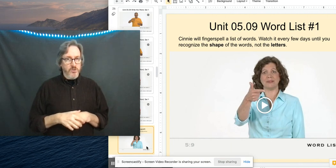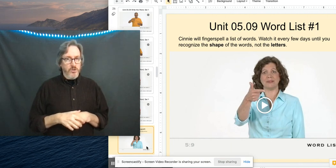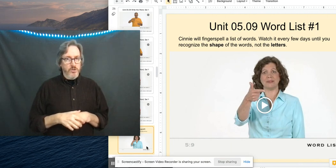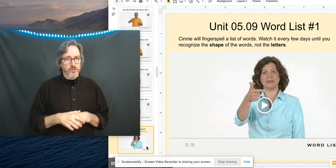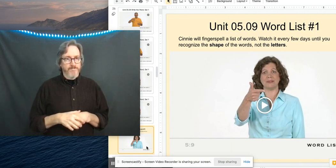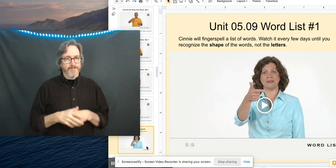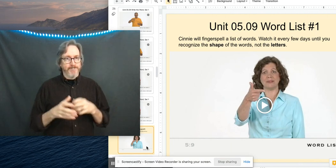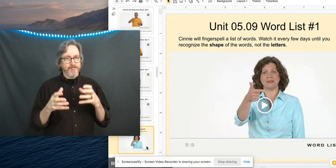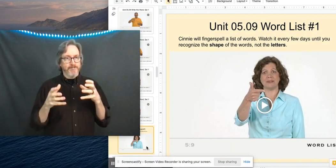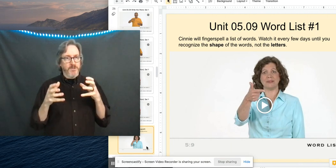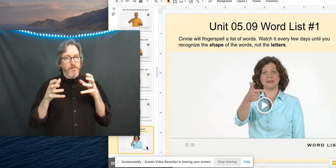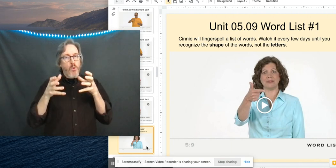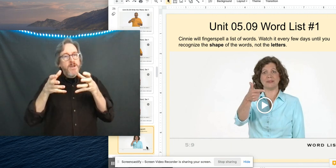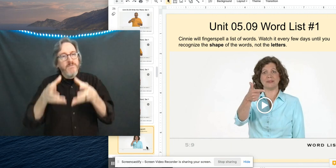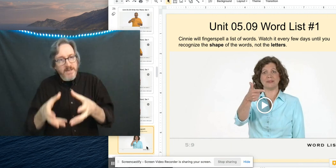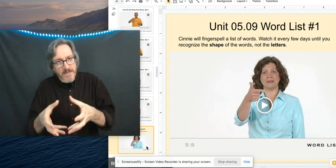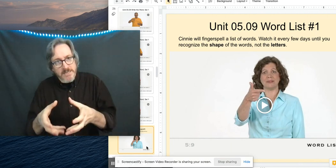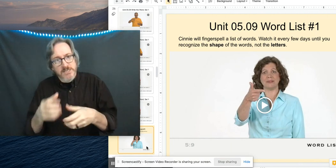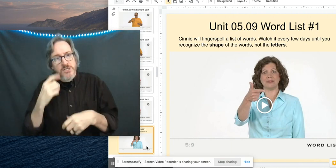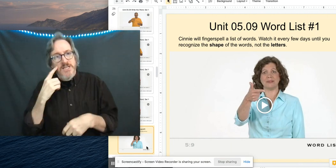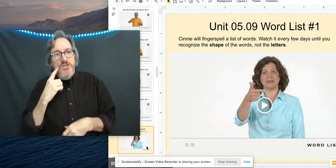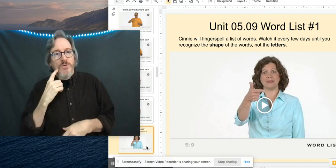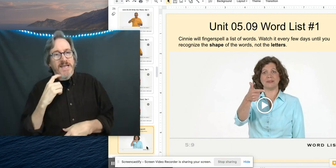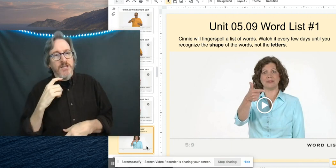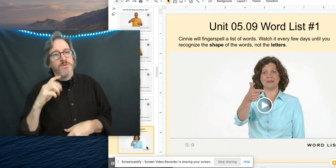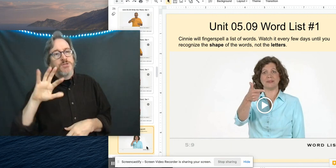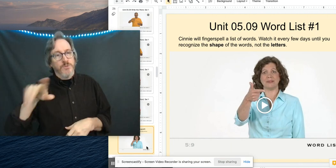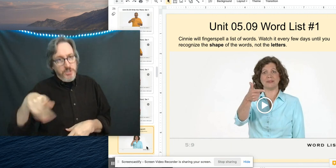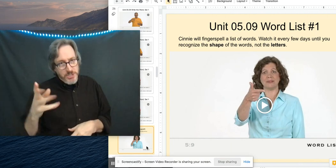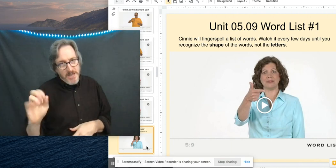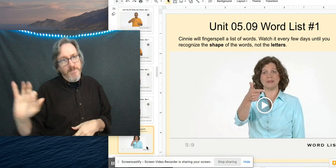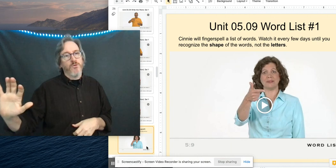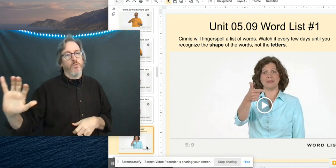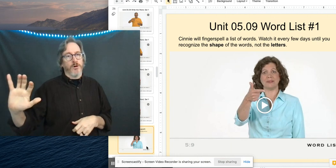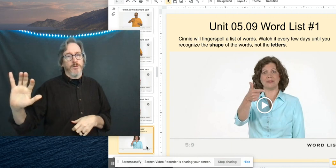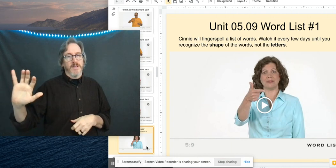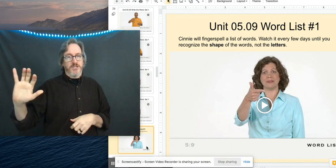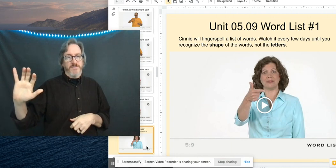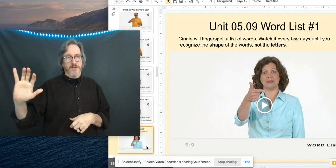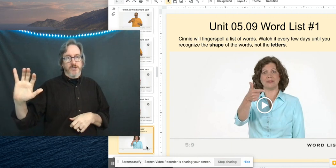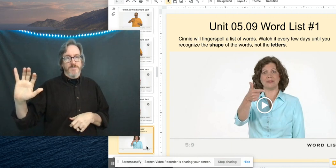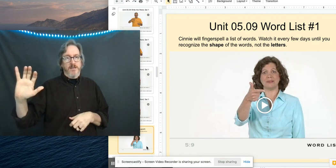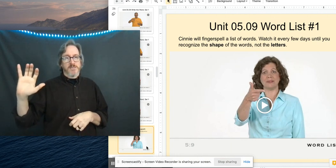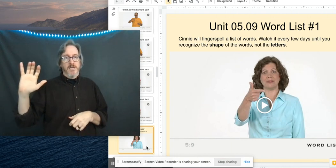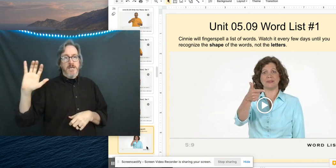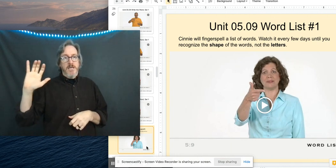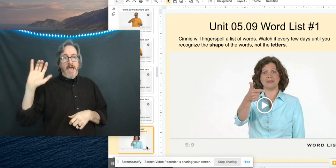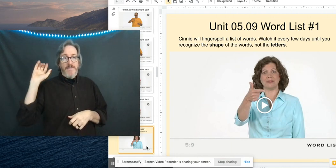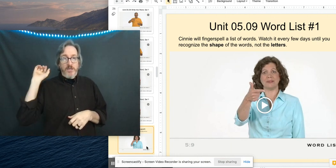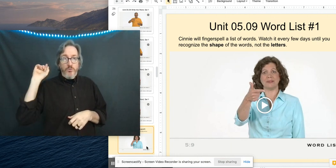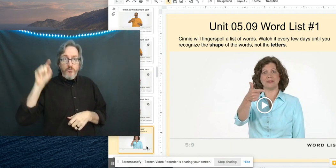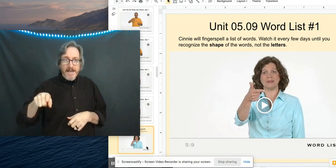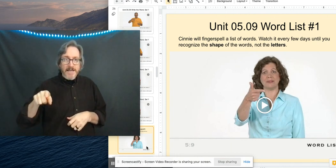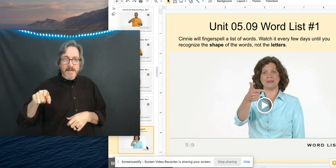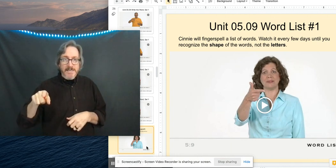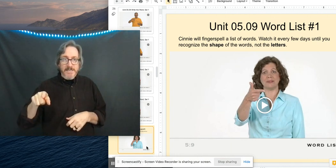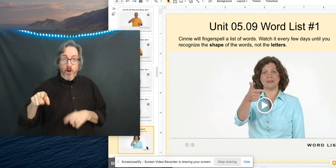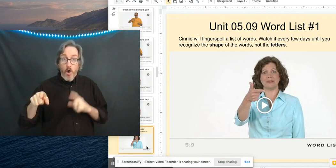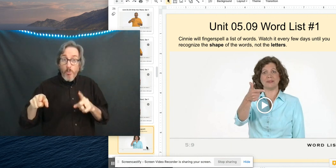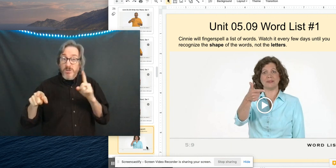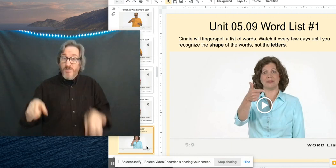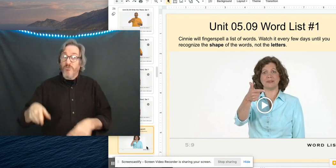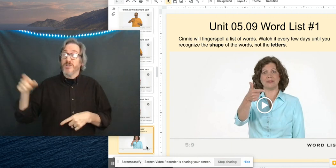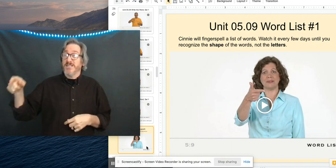Because the point of it is that you get used to the shape of the word that she fingerspells and that you recognize